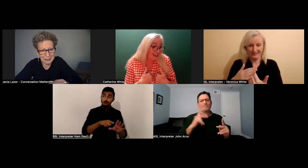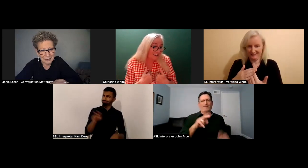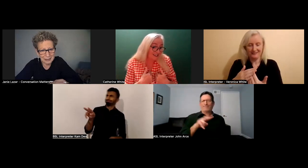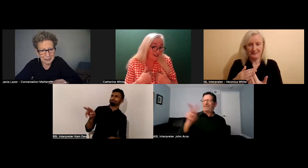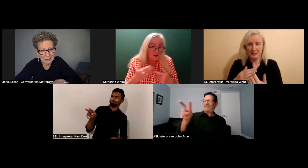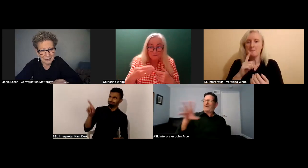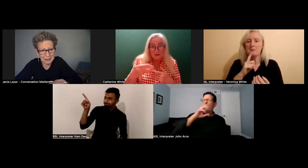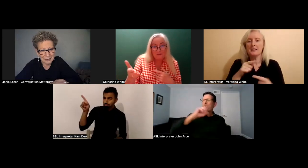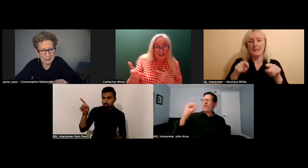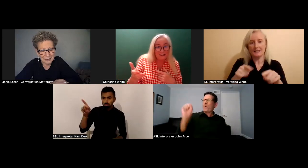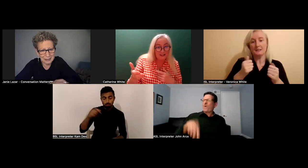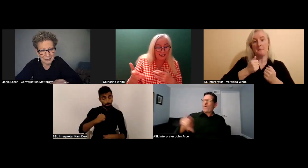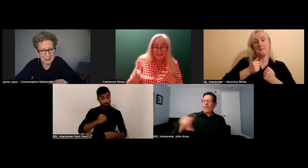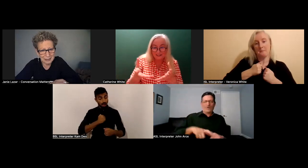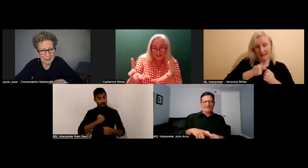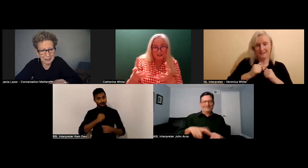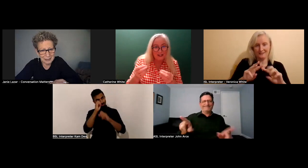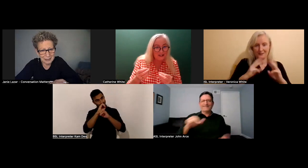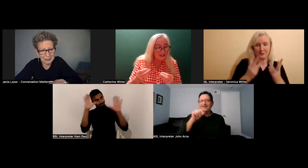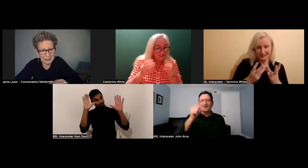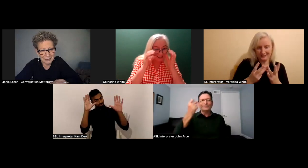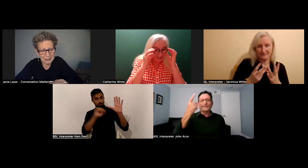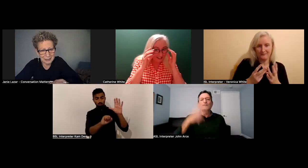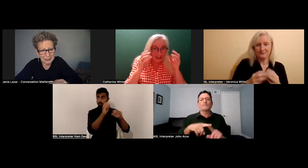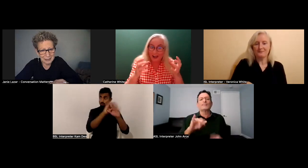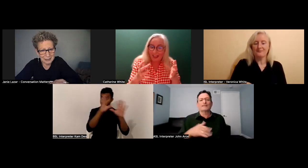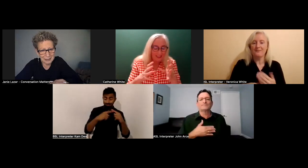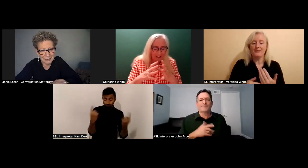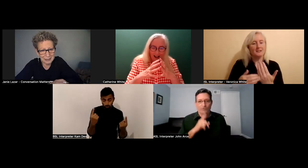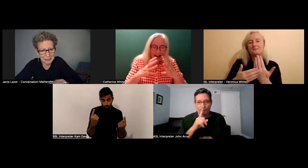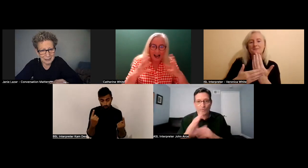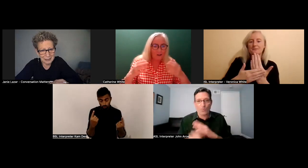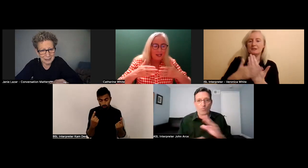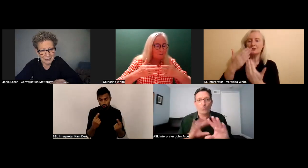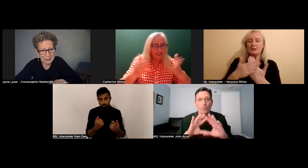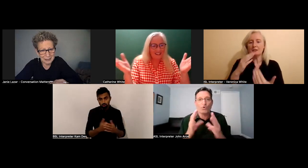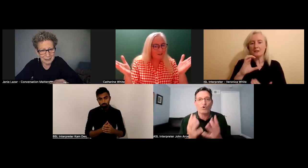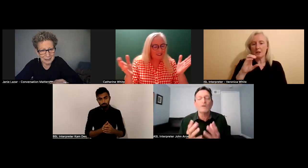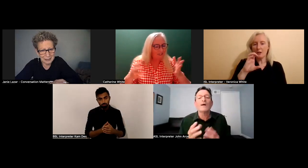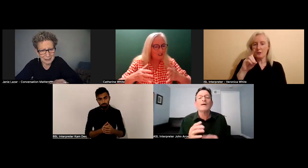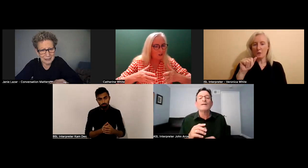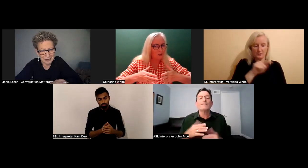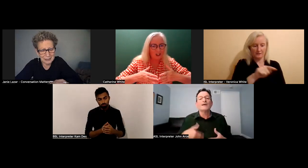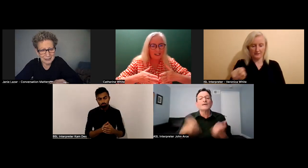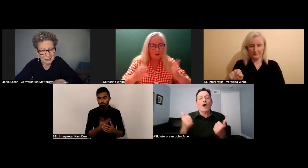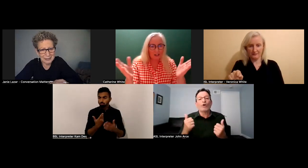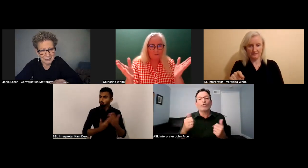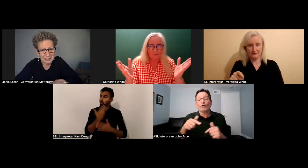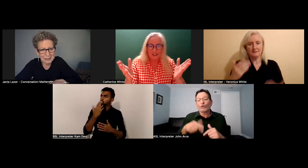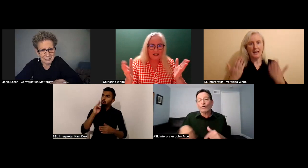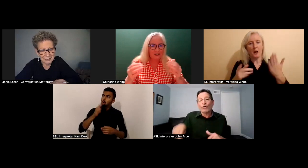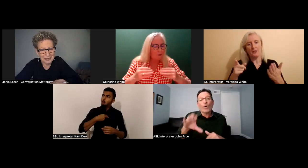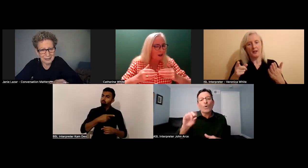my reality. But then you look at, you know, the younger generations and how they present themselves to the world, how